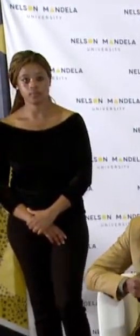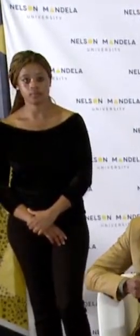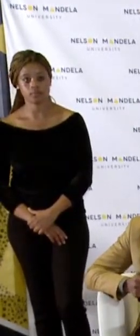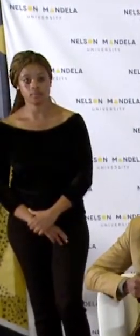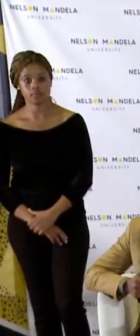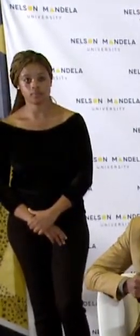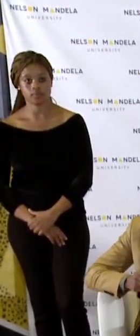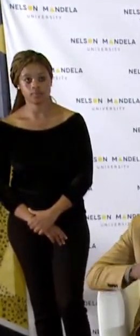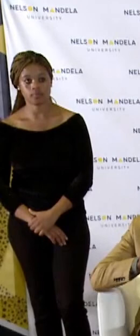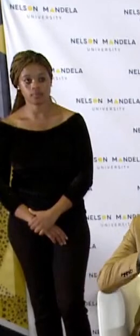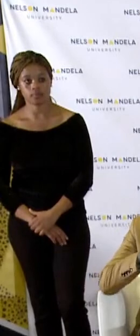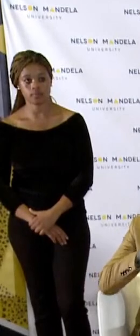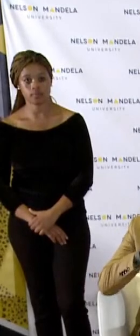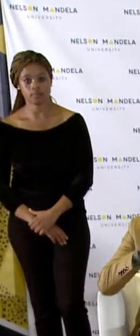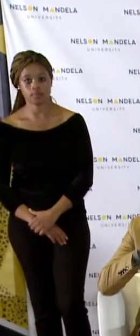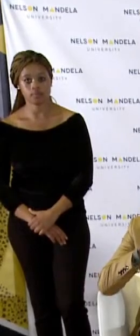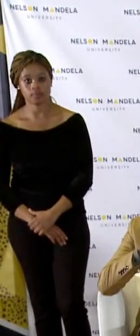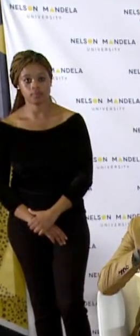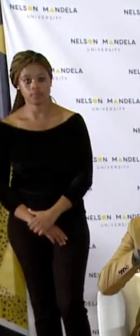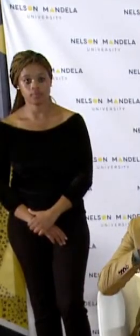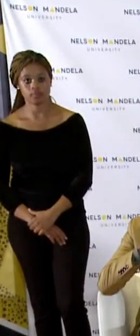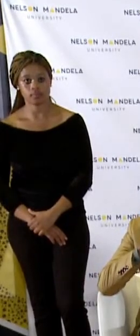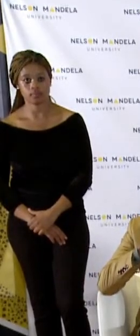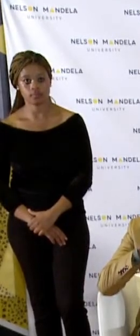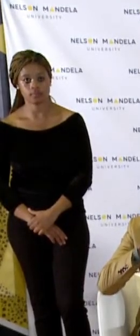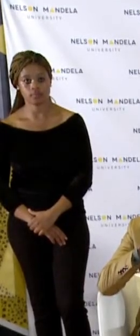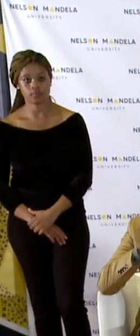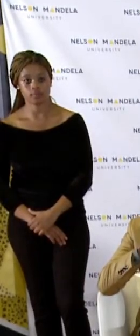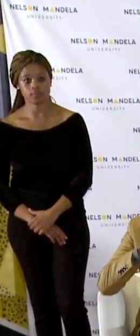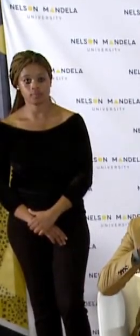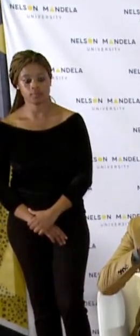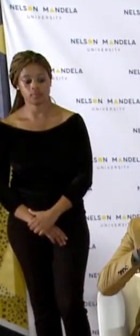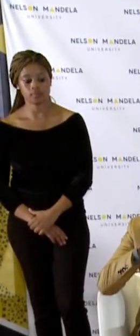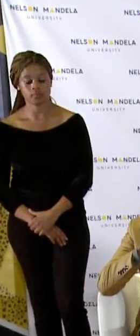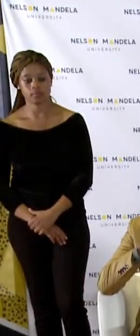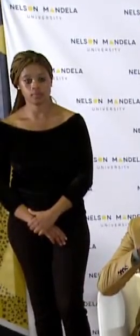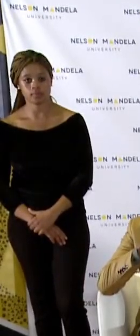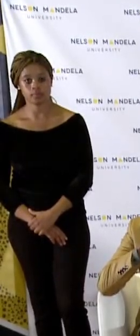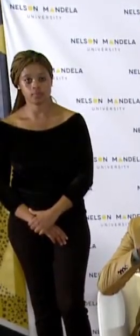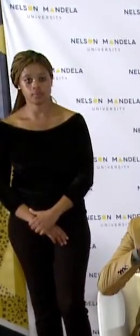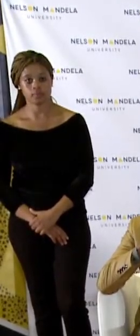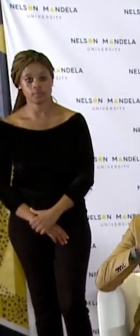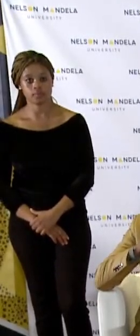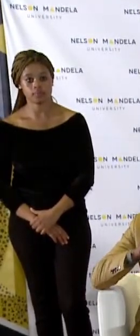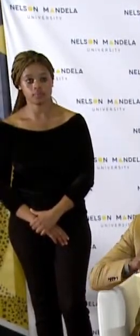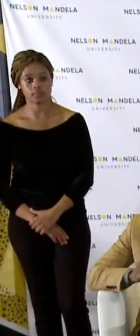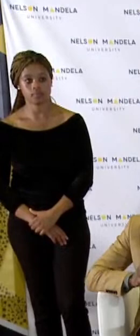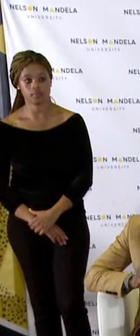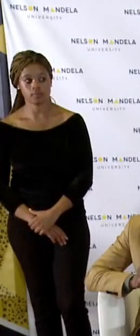Yeah, sir. Go ahead. Ask your question.